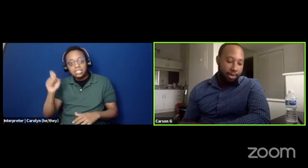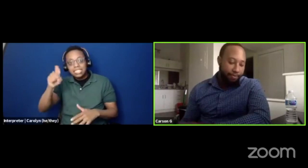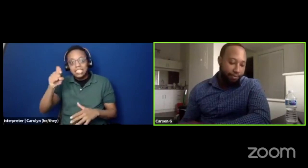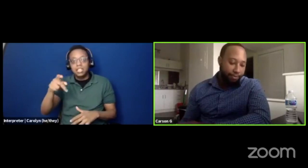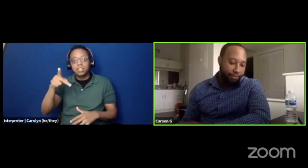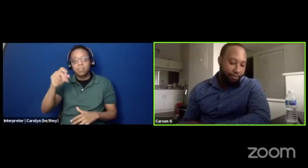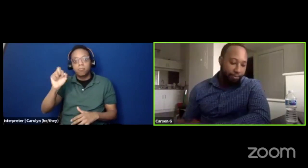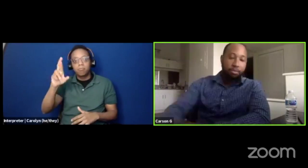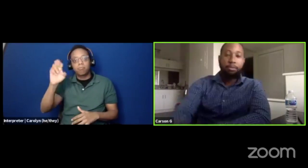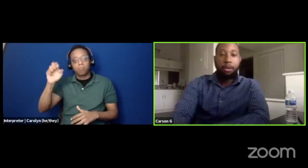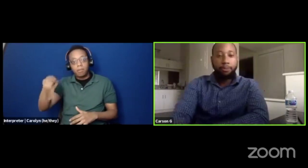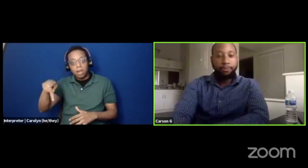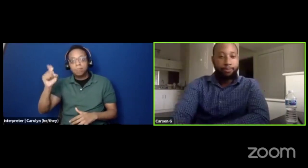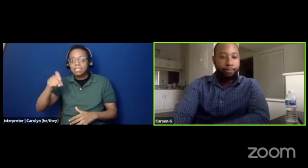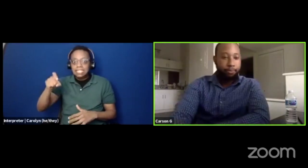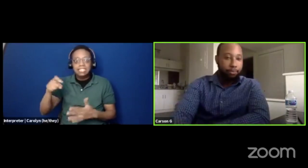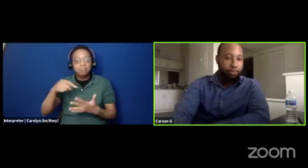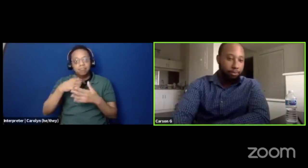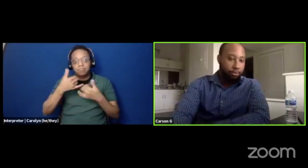so.